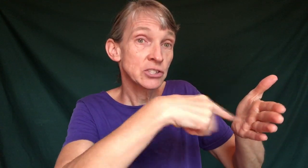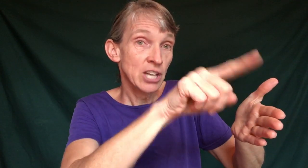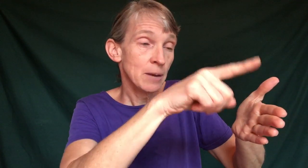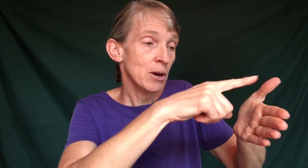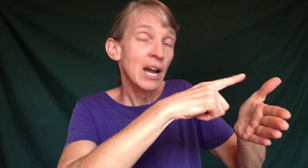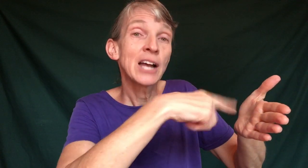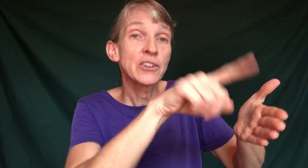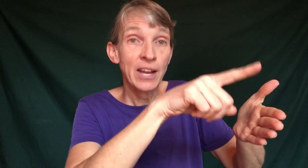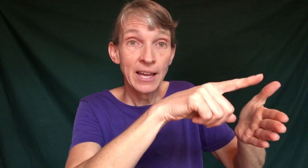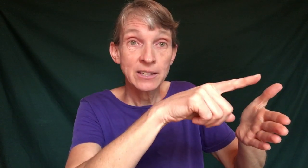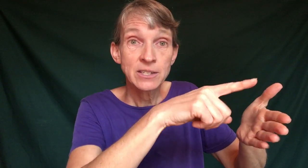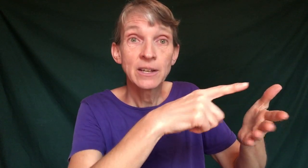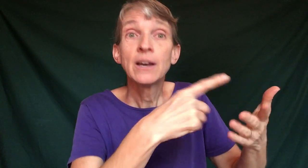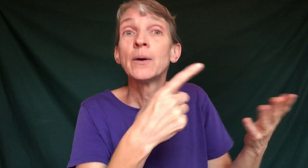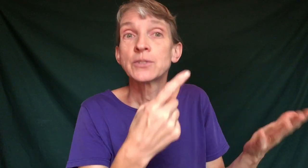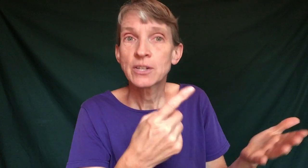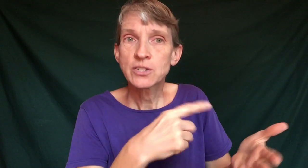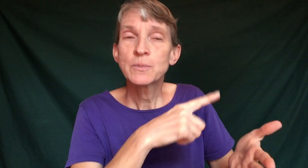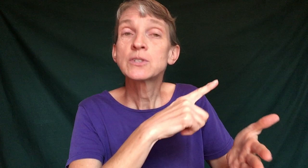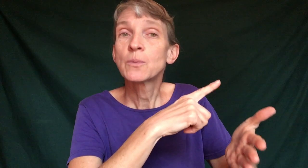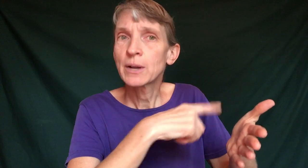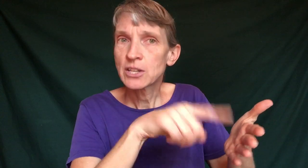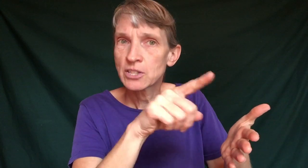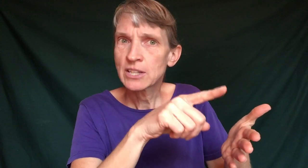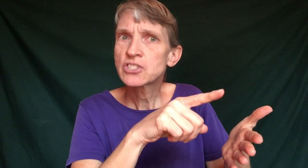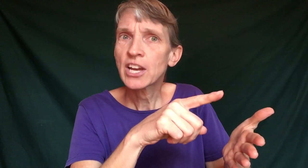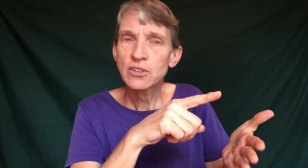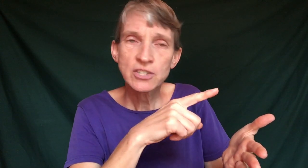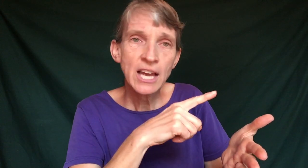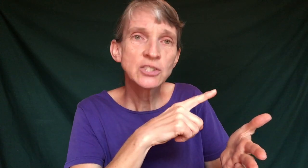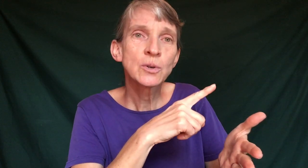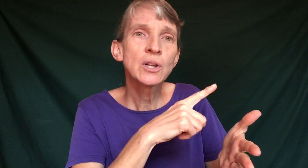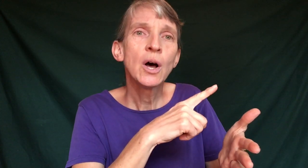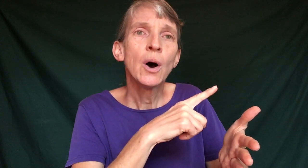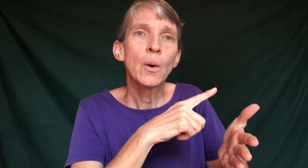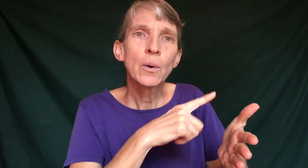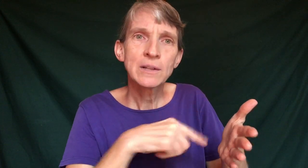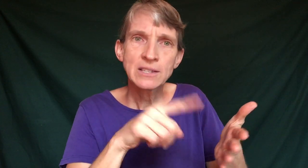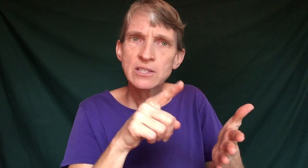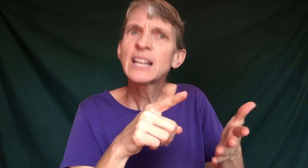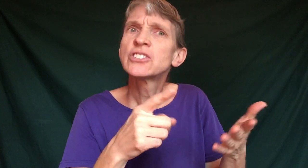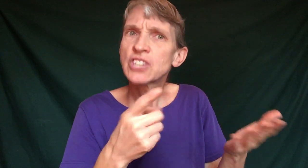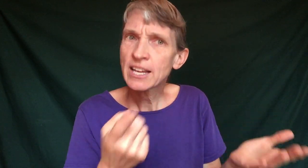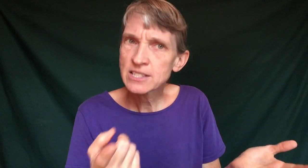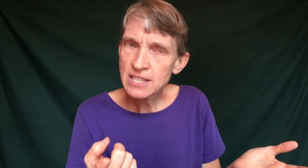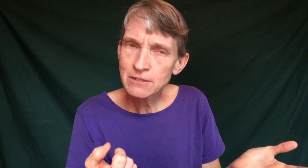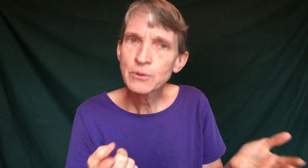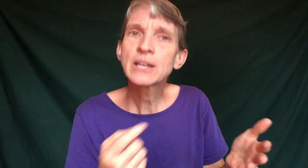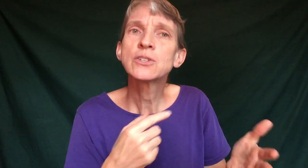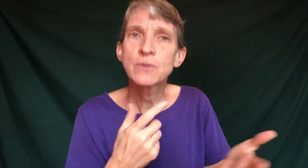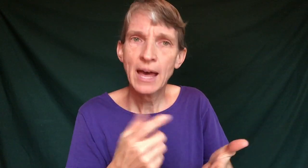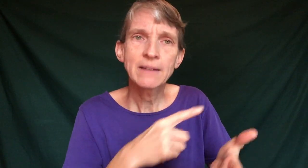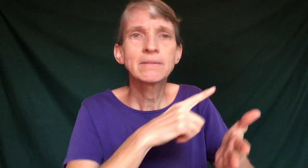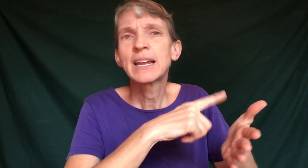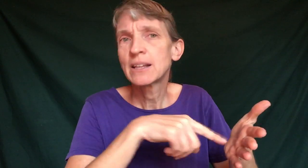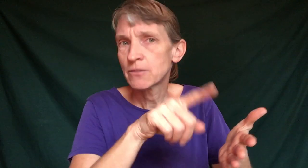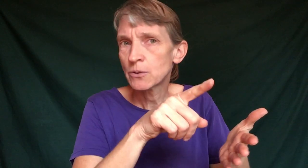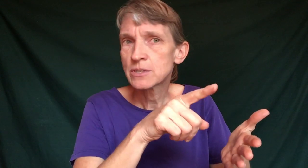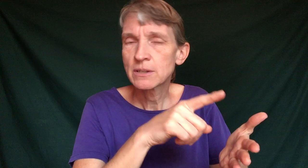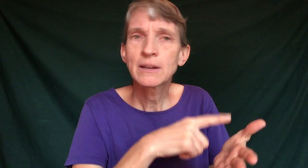check mark on your hand, which can also be useful. Let's check your schedule, or let's check and see if we can do that. Any of those kind of